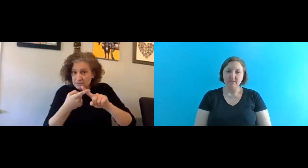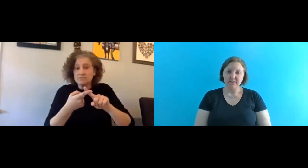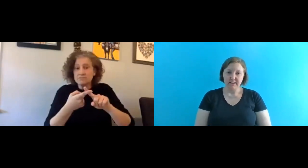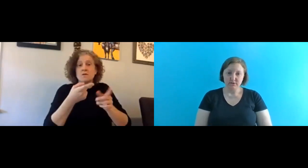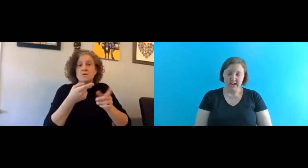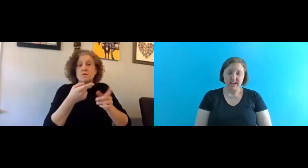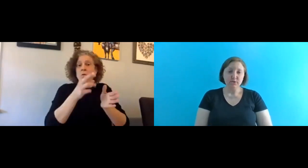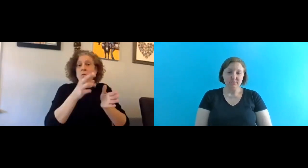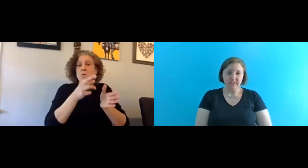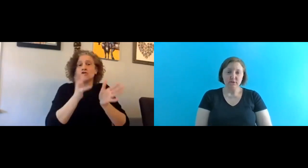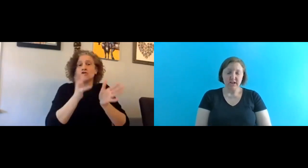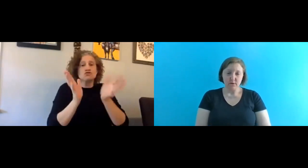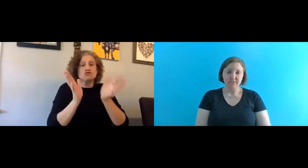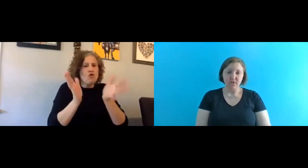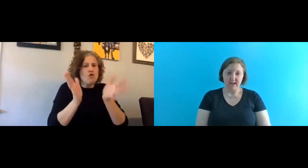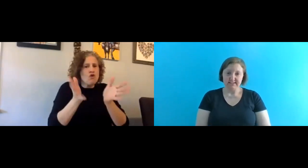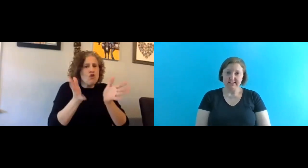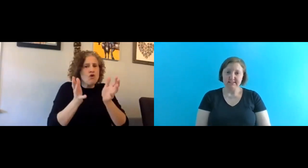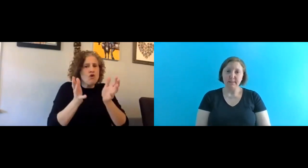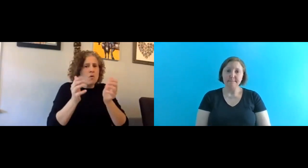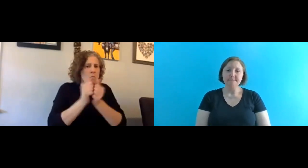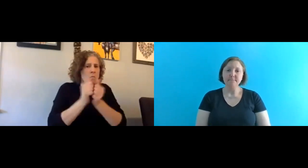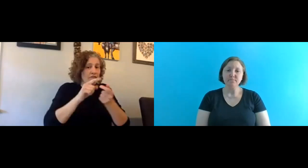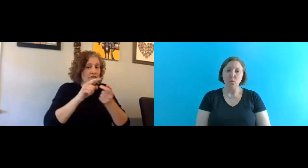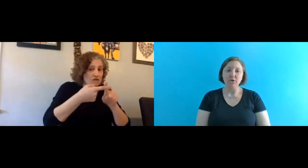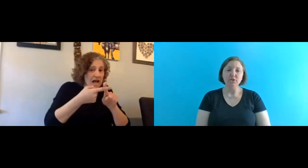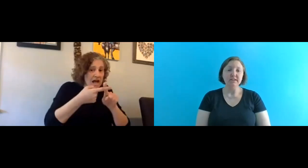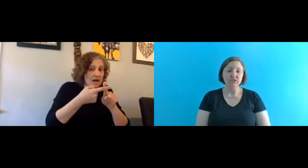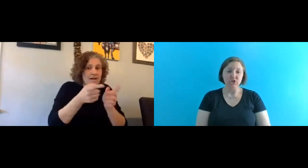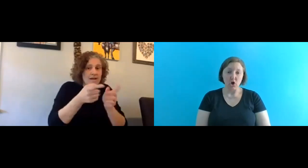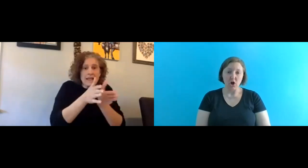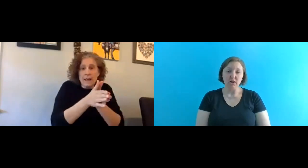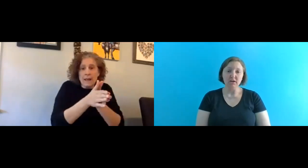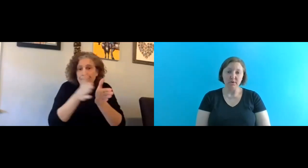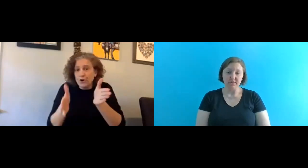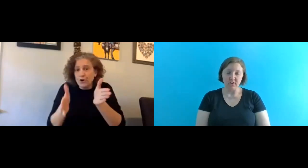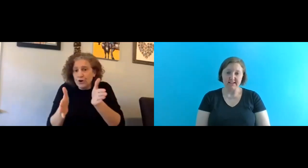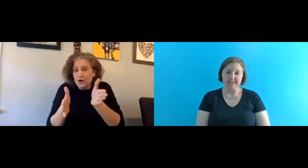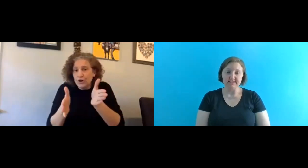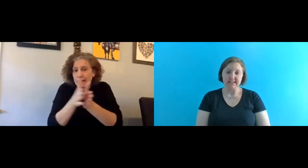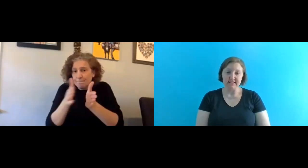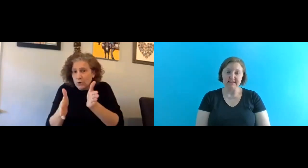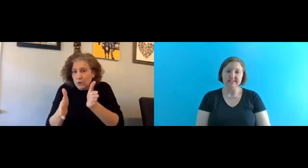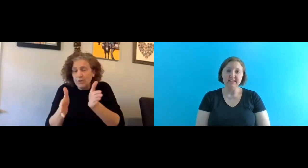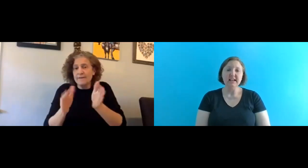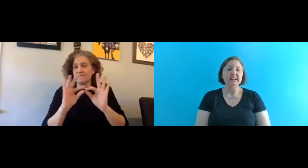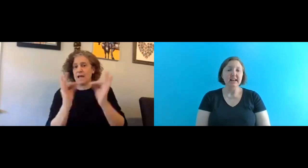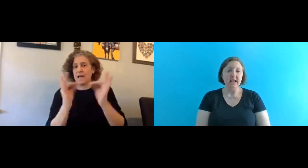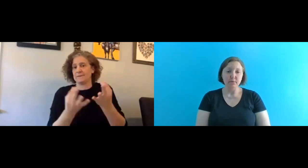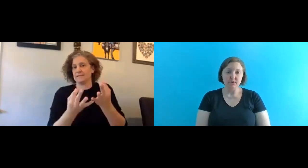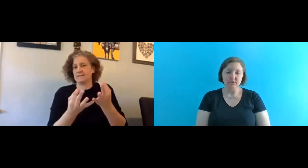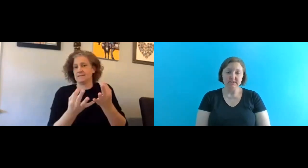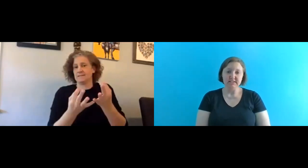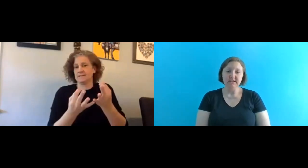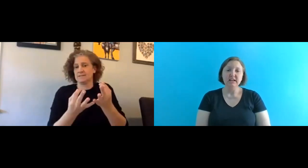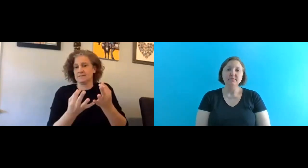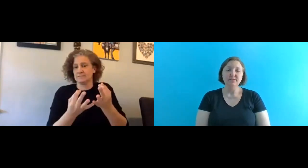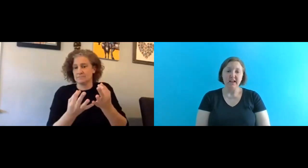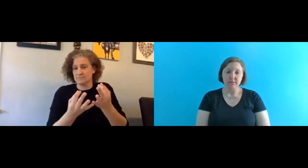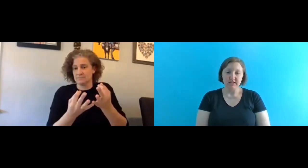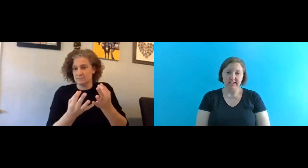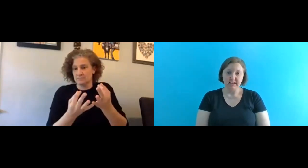chat. You can video chat with friends, or you can talk with friends like this, neighbors,